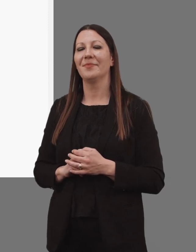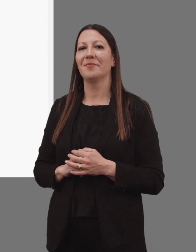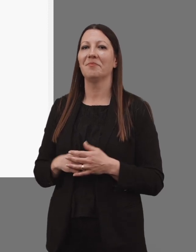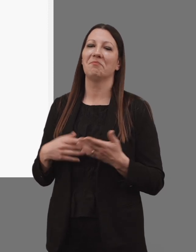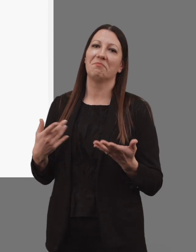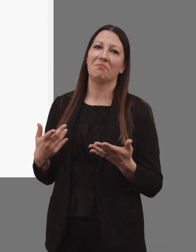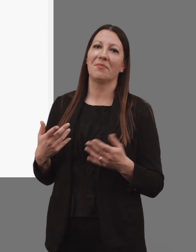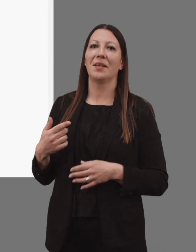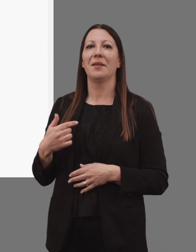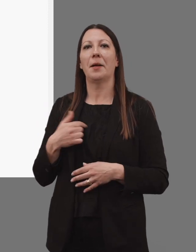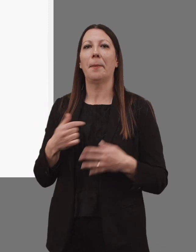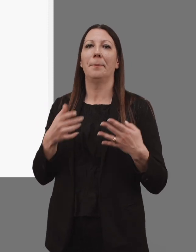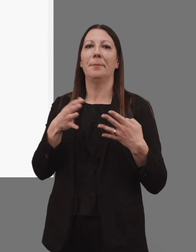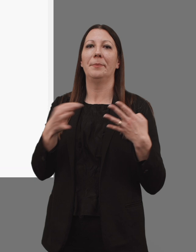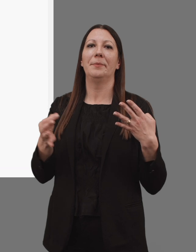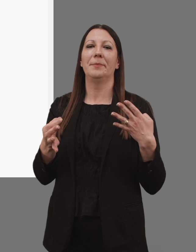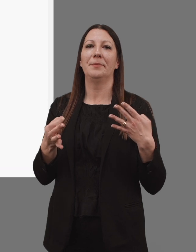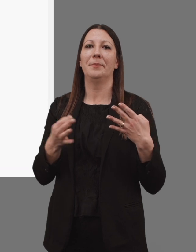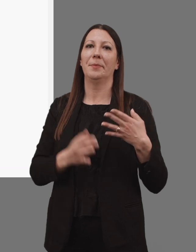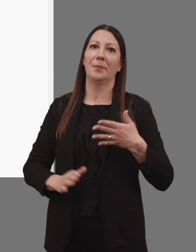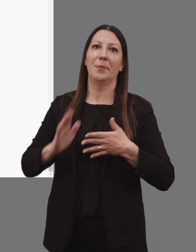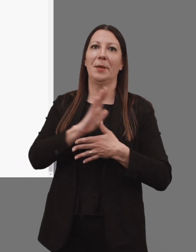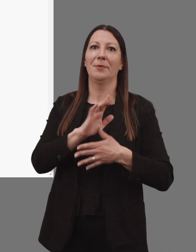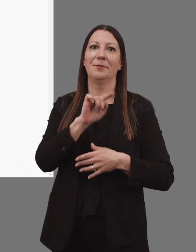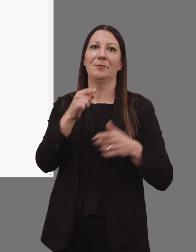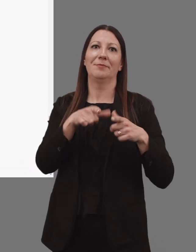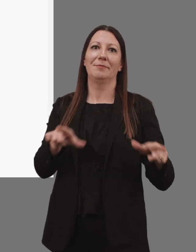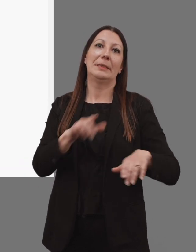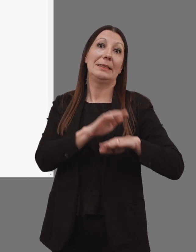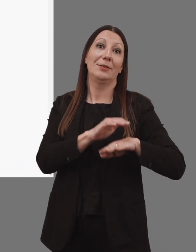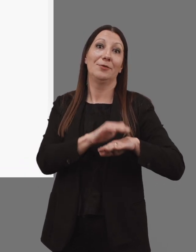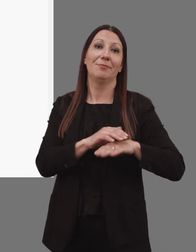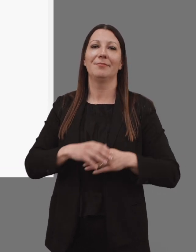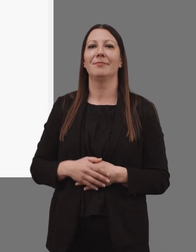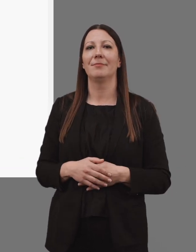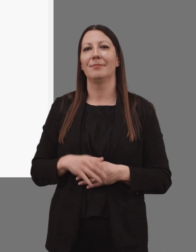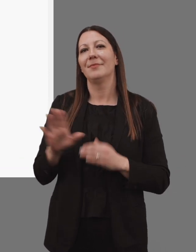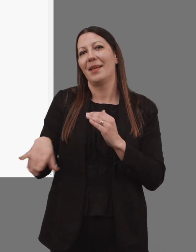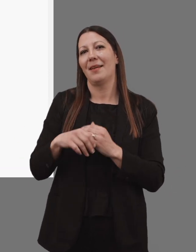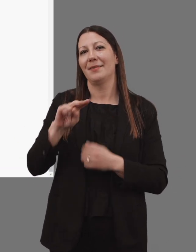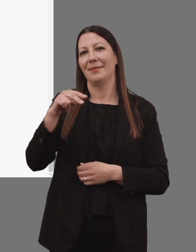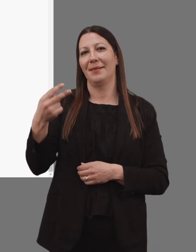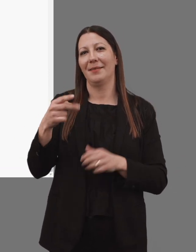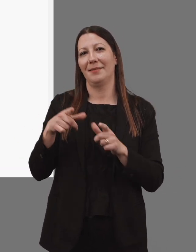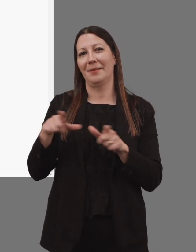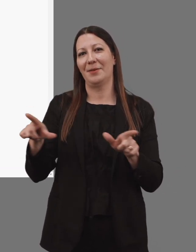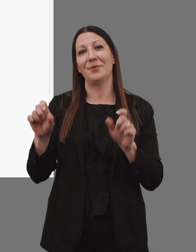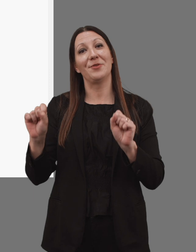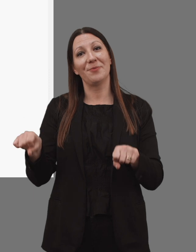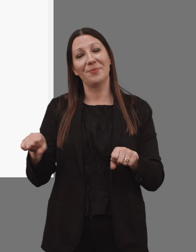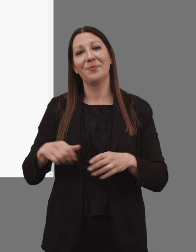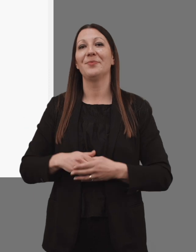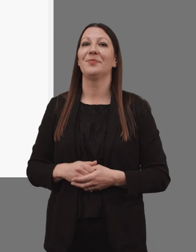I'll put that our main language, our primary language is English, and you can always add a second language there as